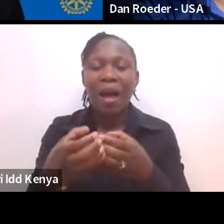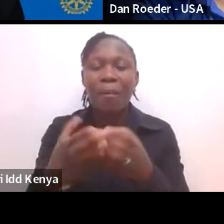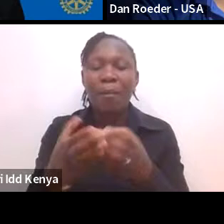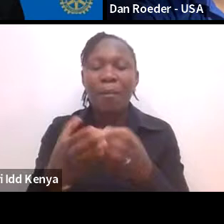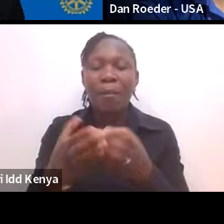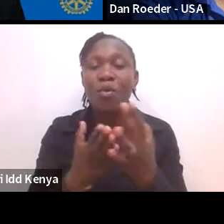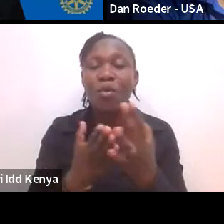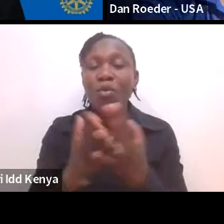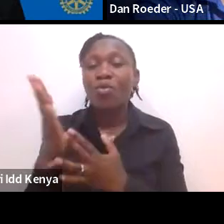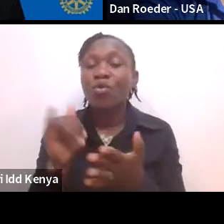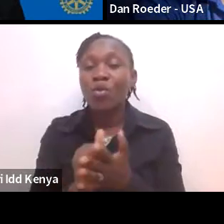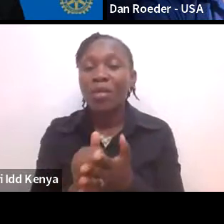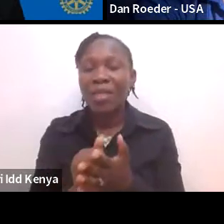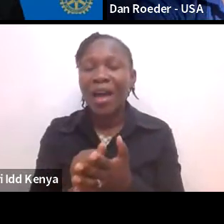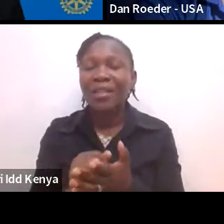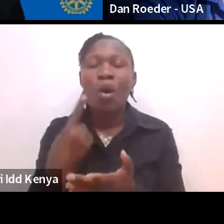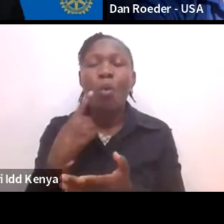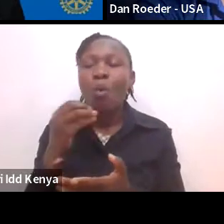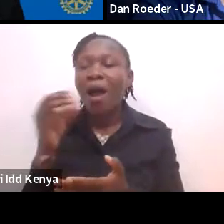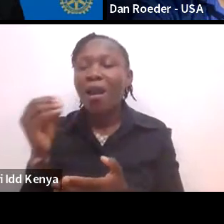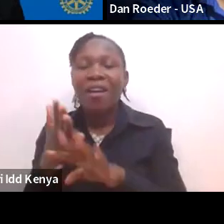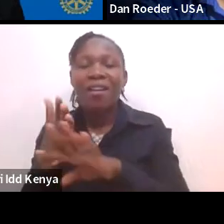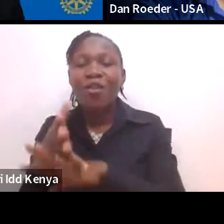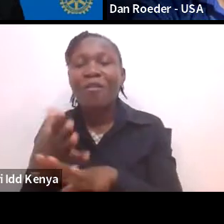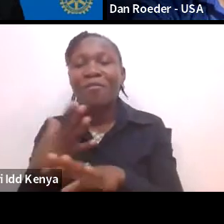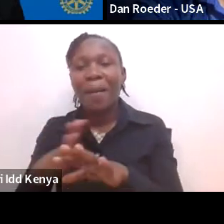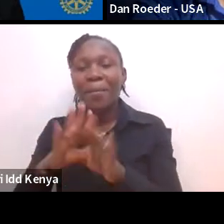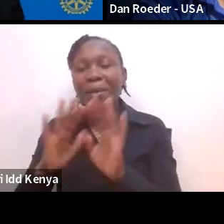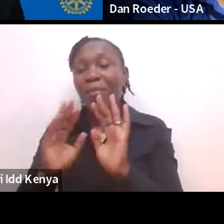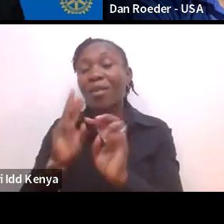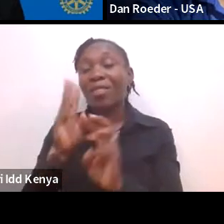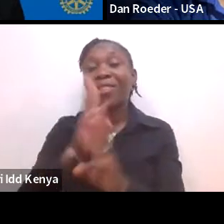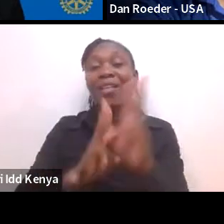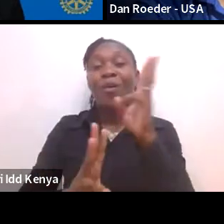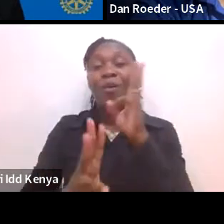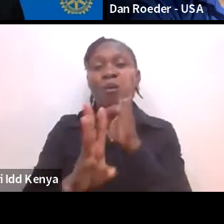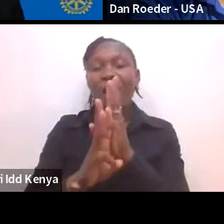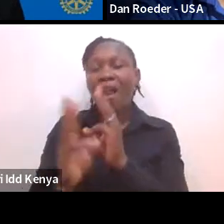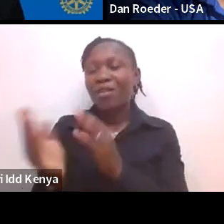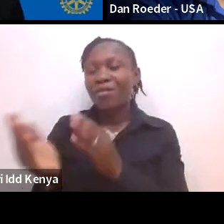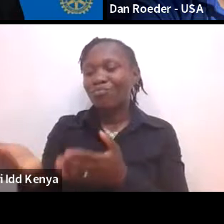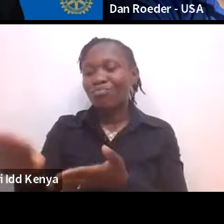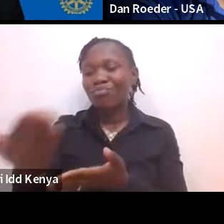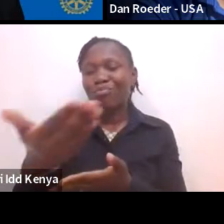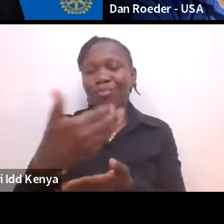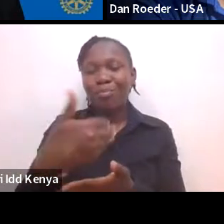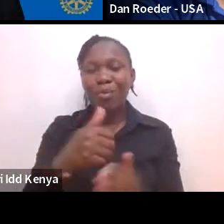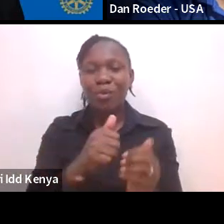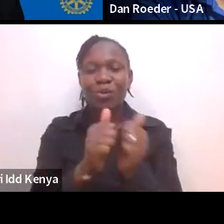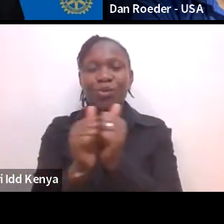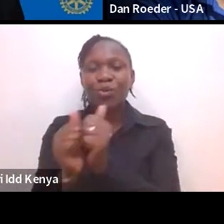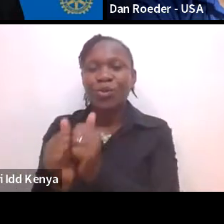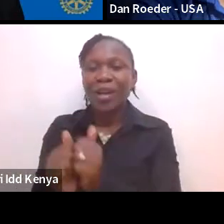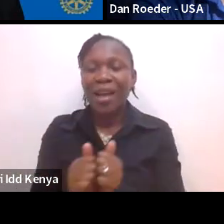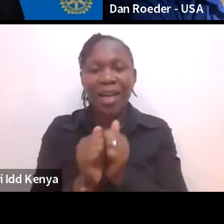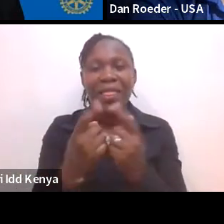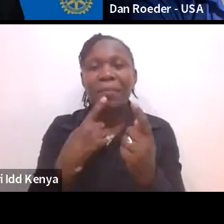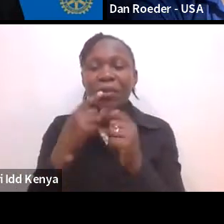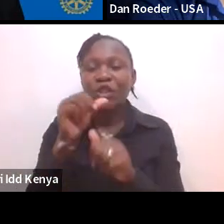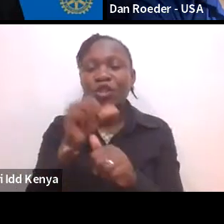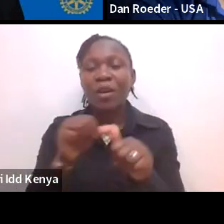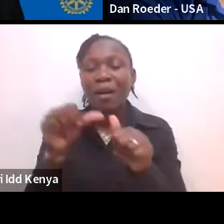people from all around the world came together to start talking about not only what